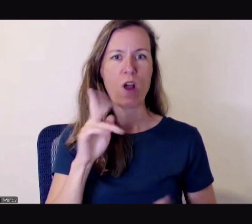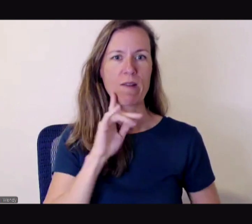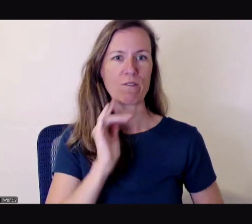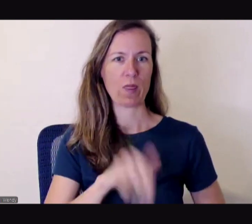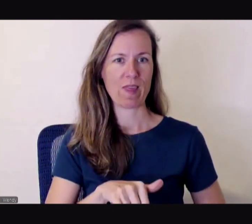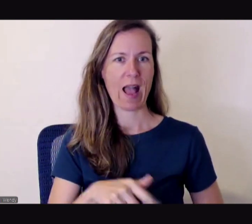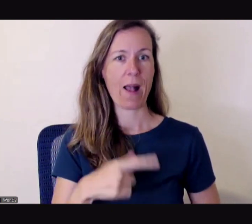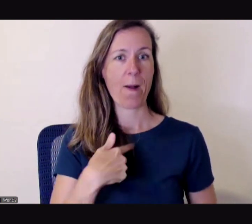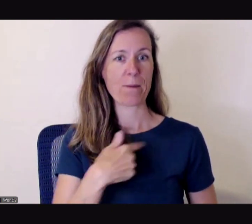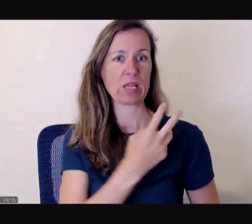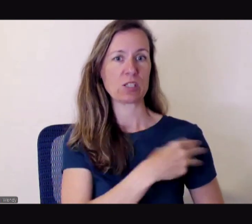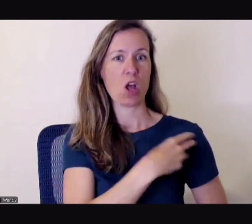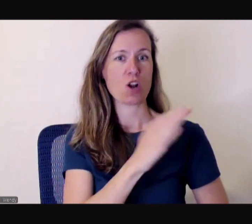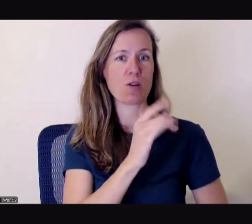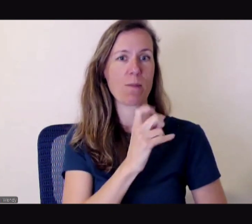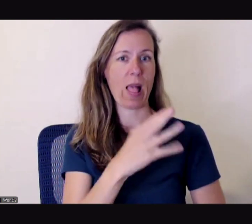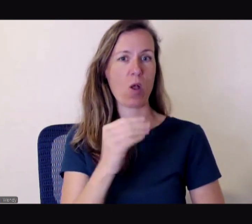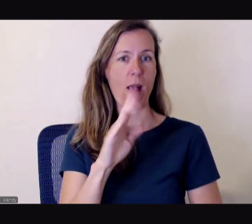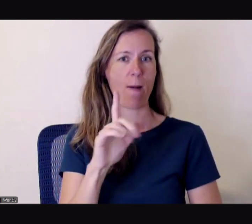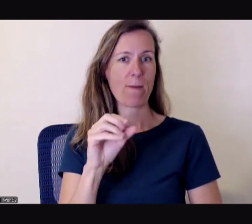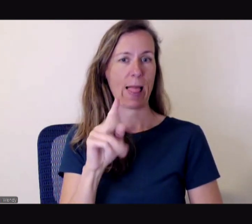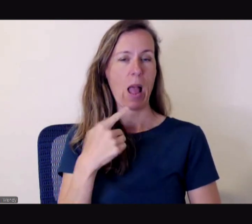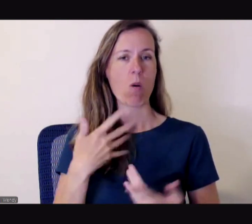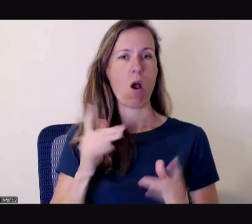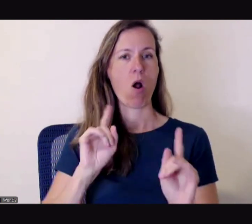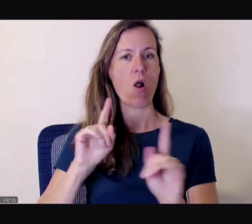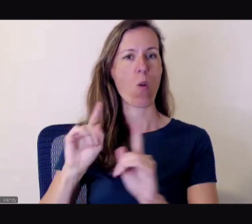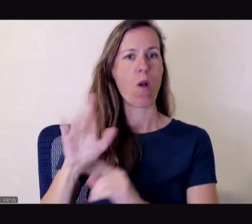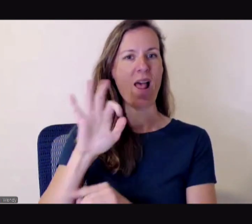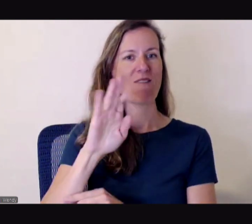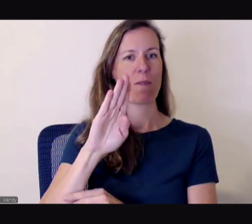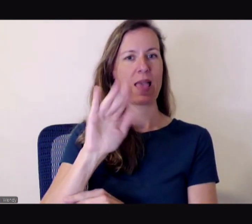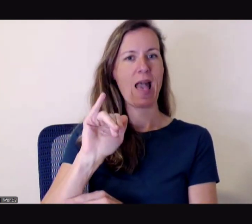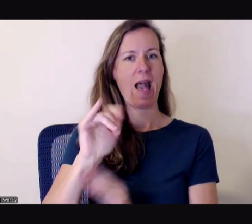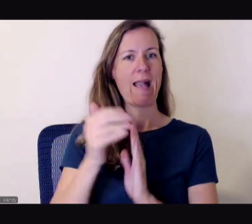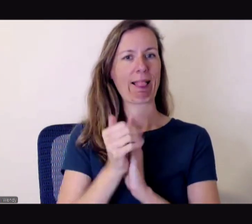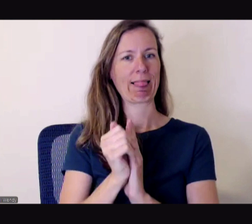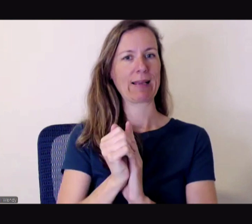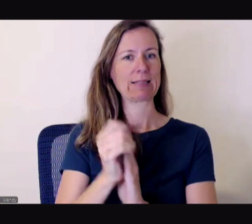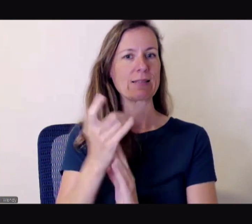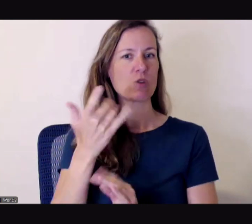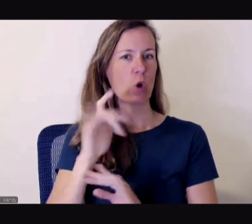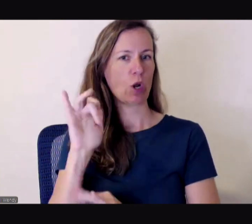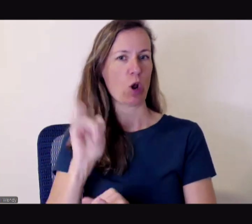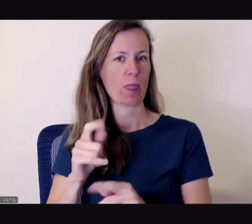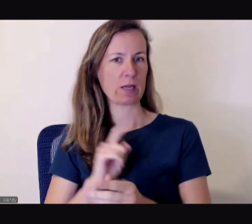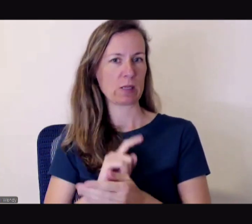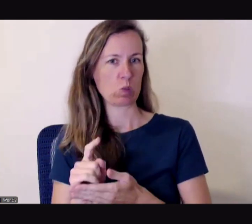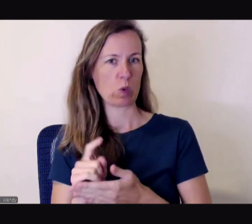seminar. Let's see. Executive command staff attended